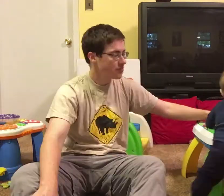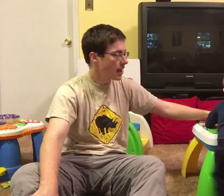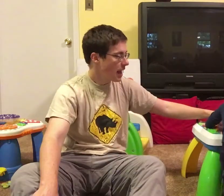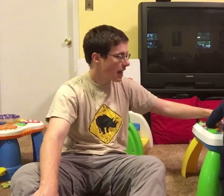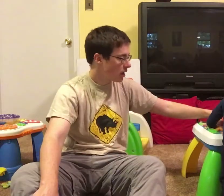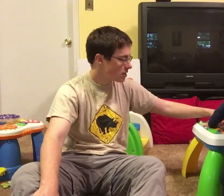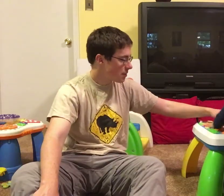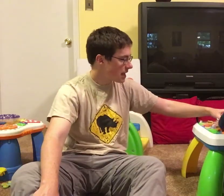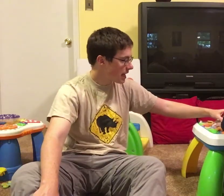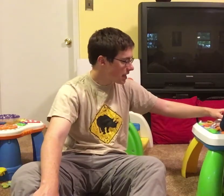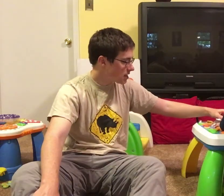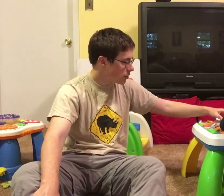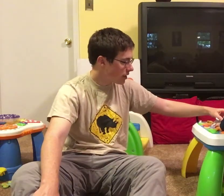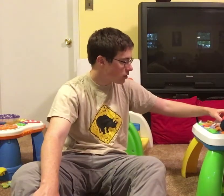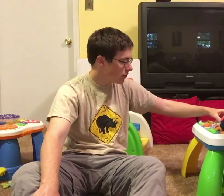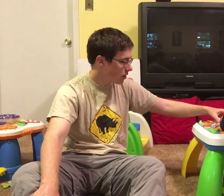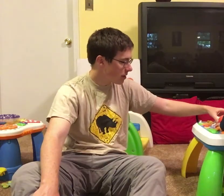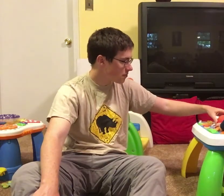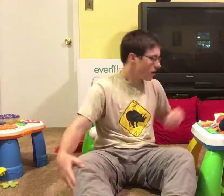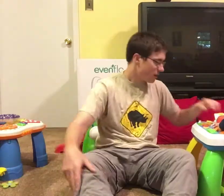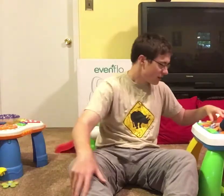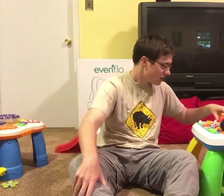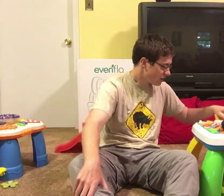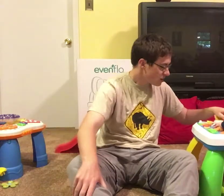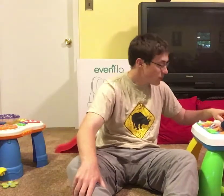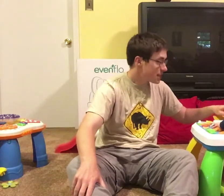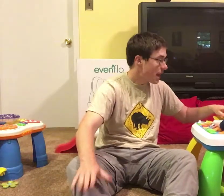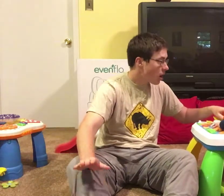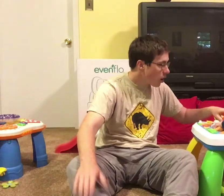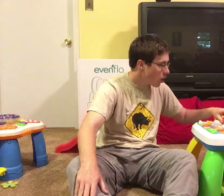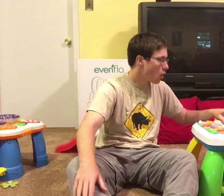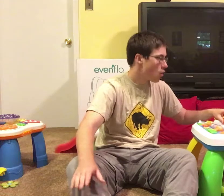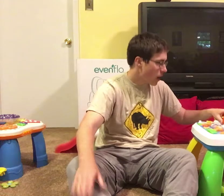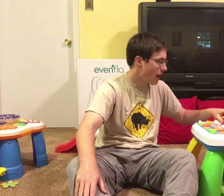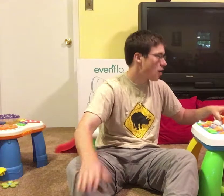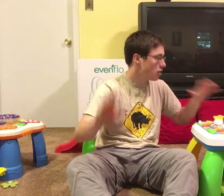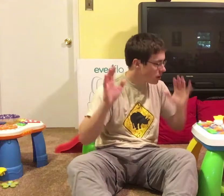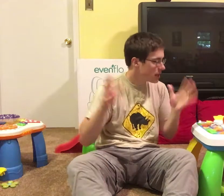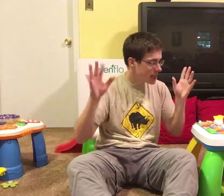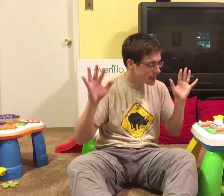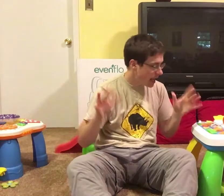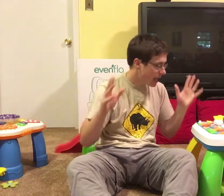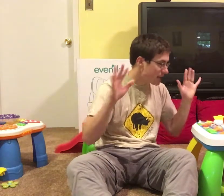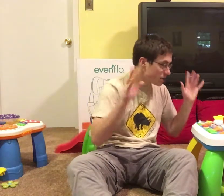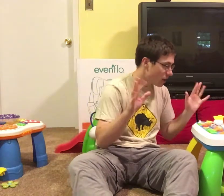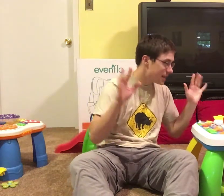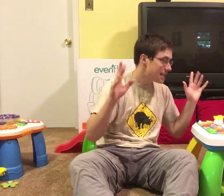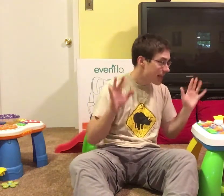about this? And it goes something like this. Do we want to do it for them? So we say, oh wow, look at these hands, look at these hands,